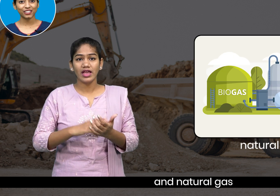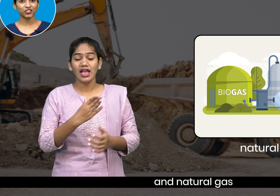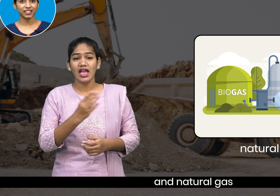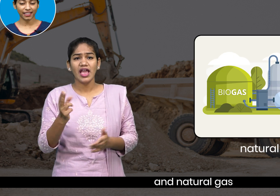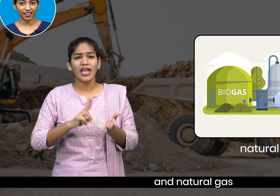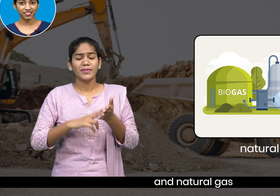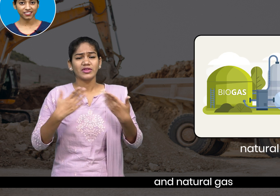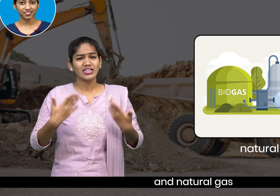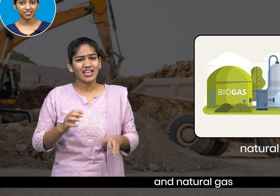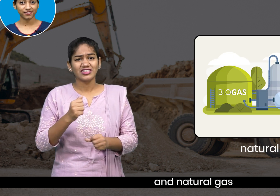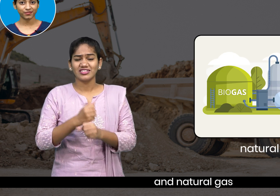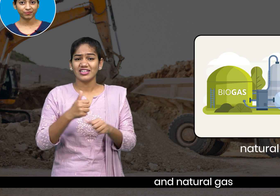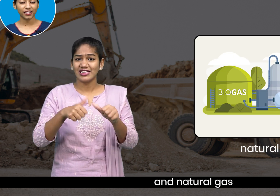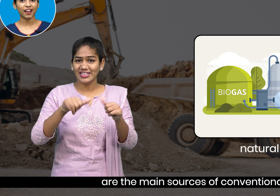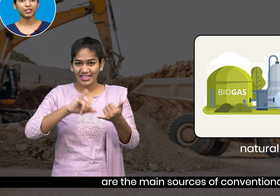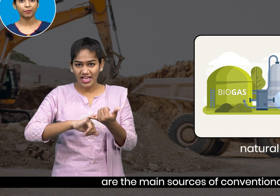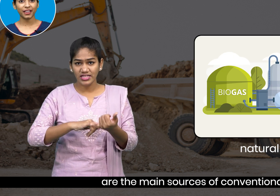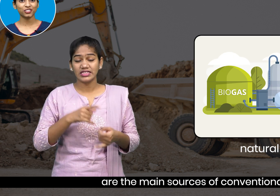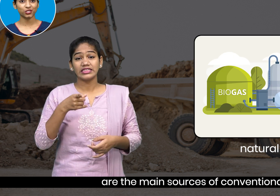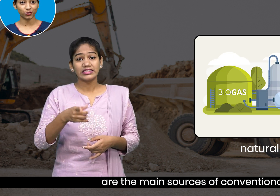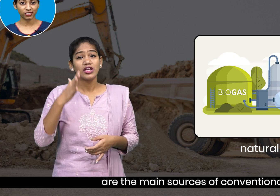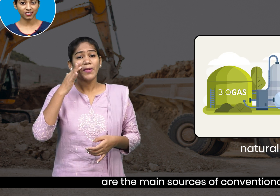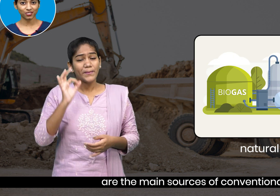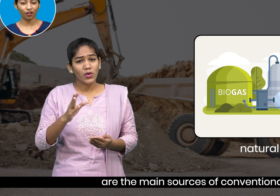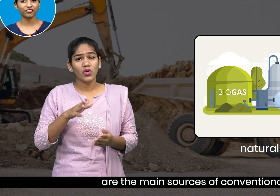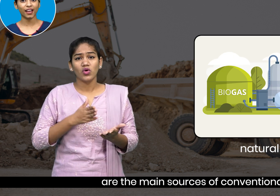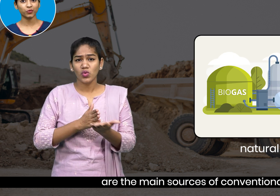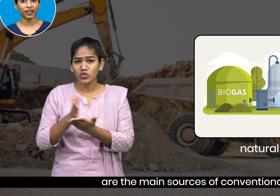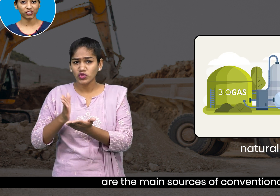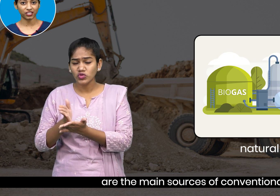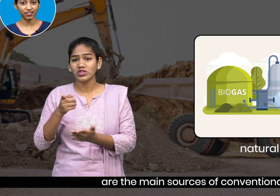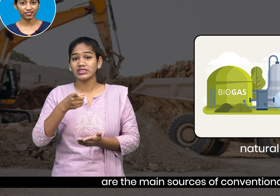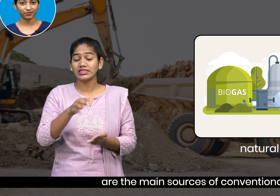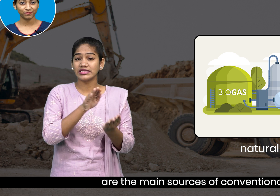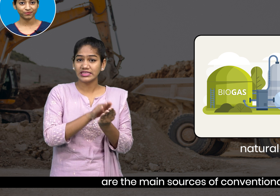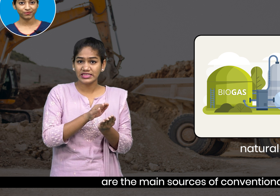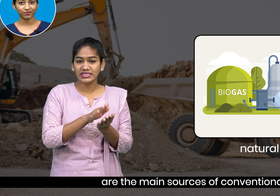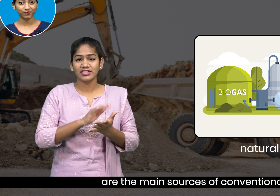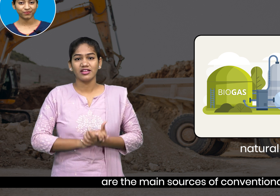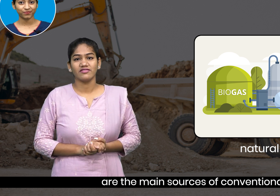and natural gas are the main sources of conventional